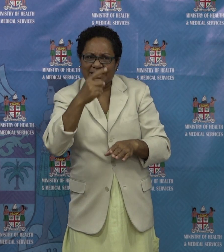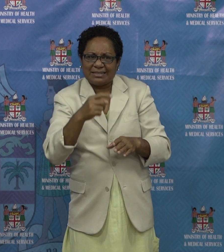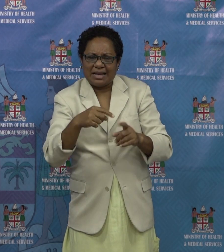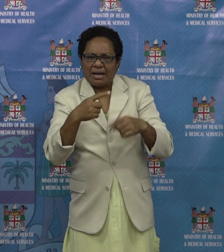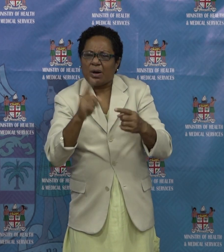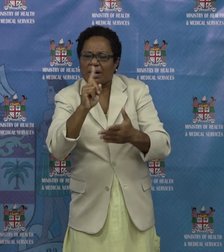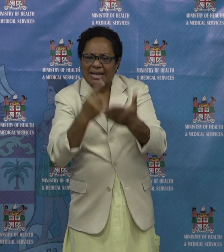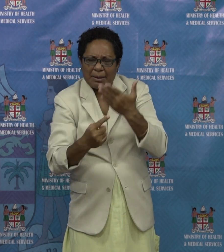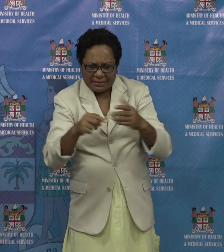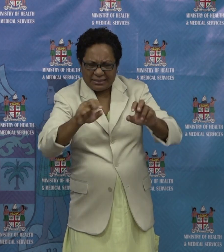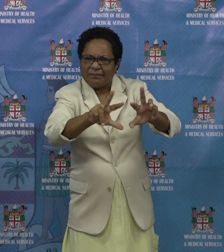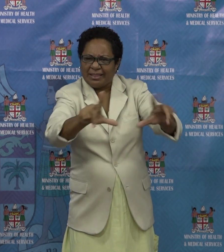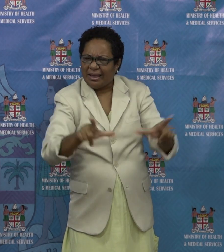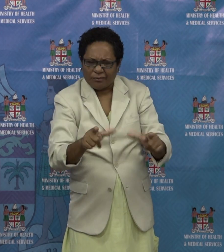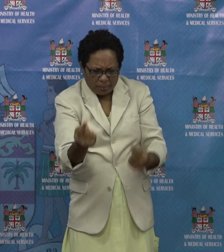what's happening around Viti Levu.